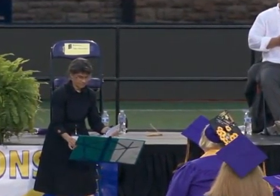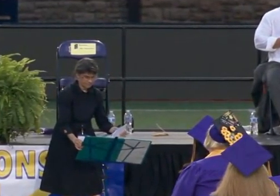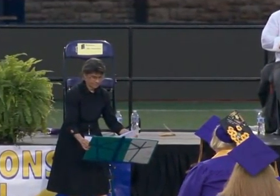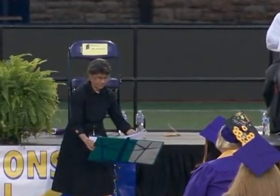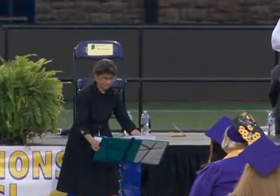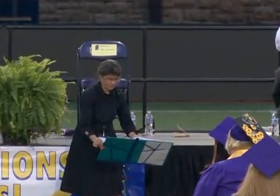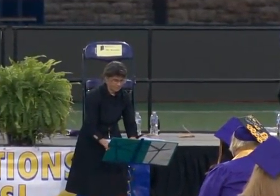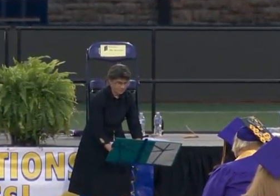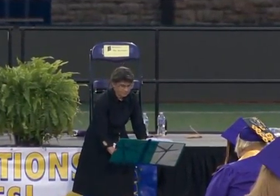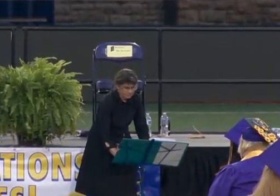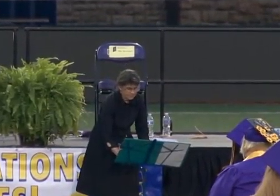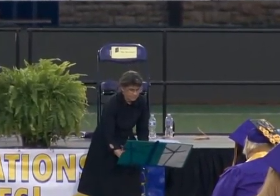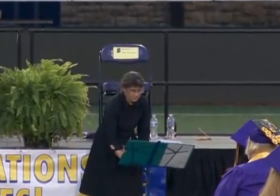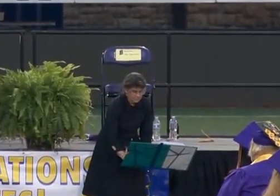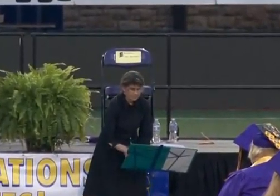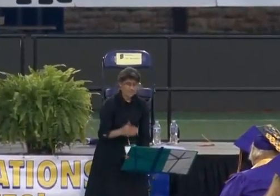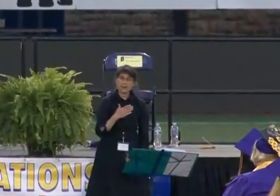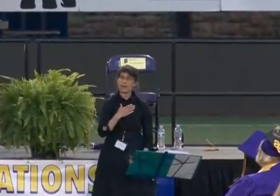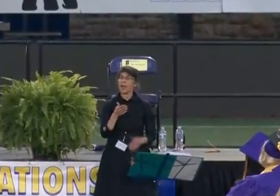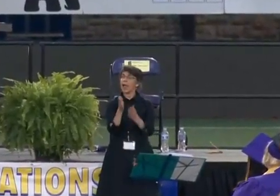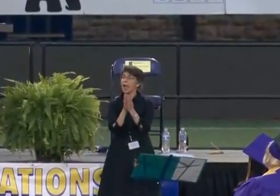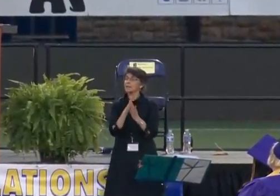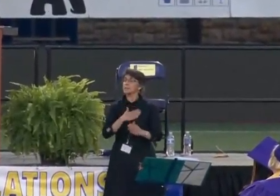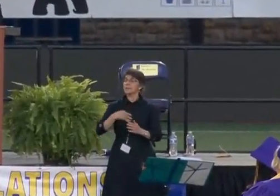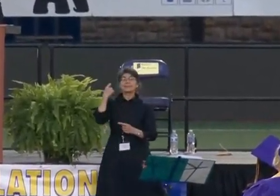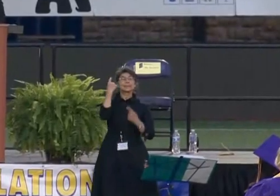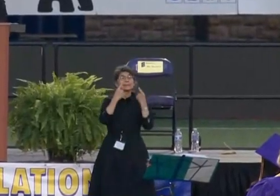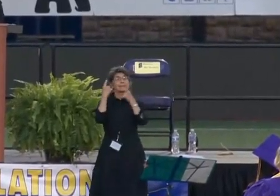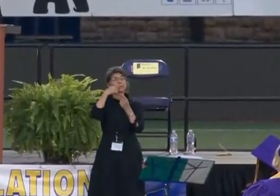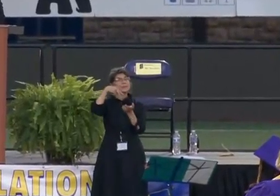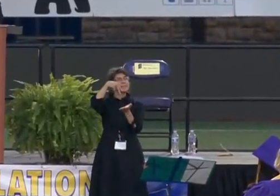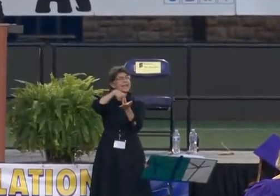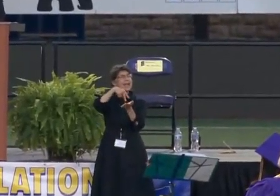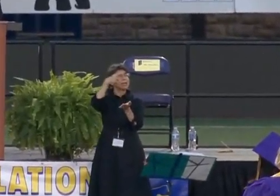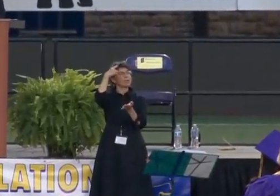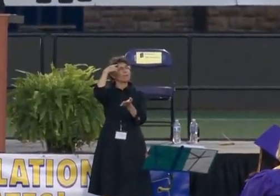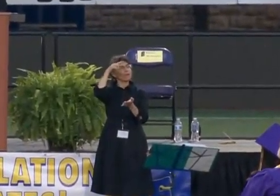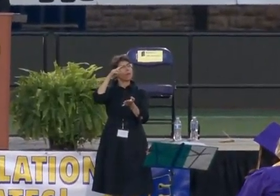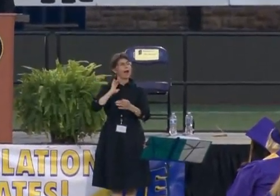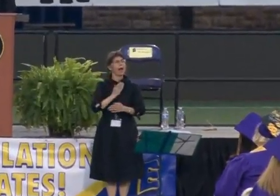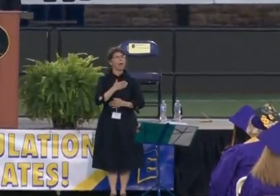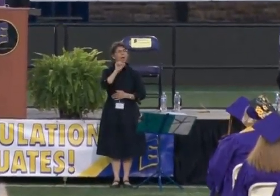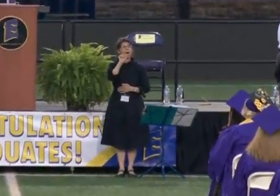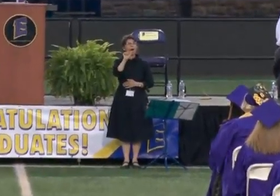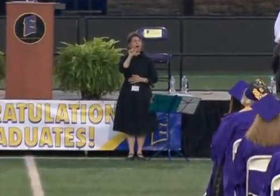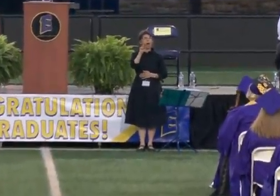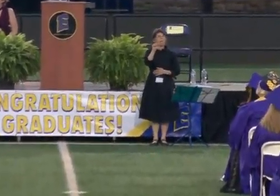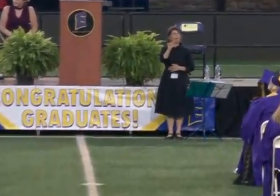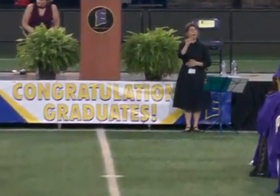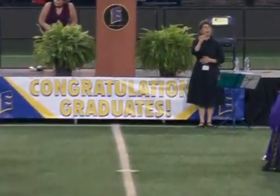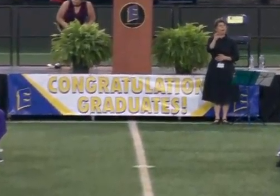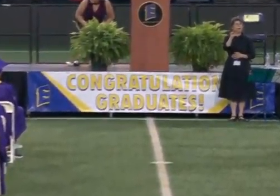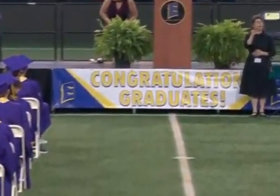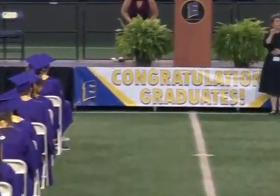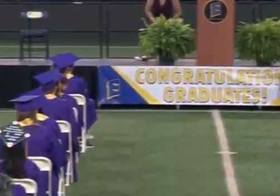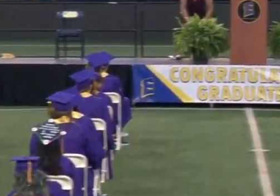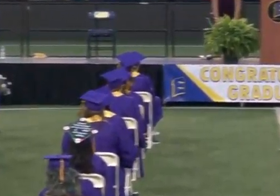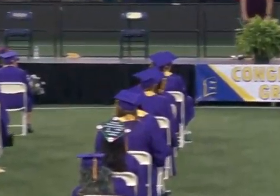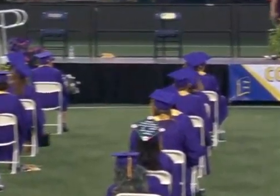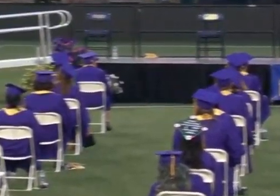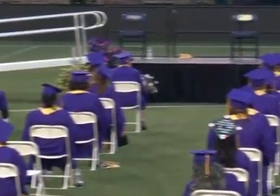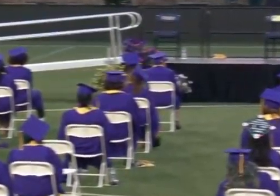I would ask that you please consider standing for the playing of our alma mater by our East High School staff and student